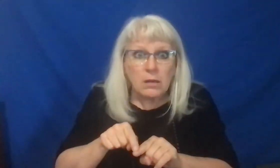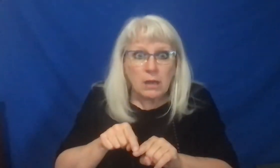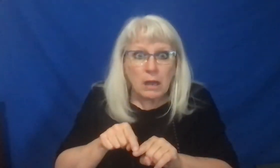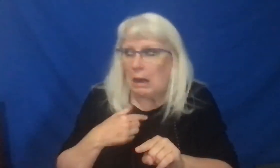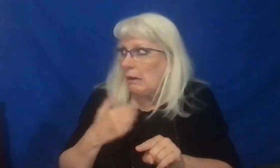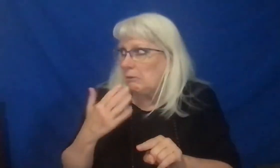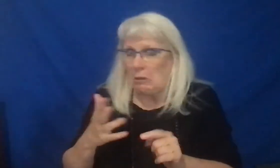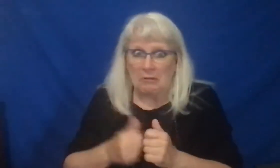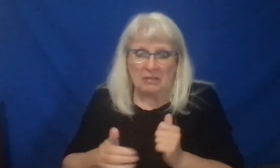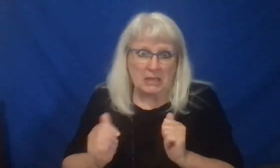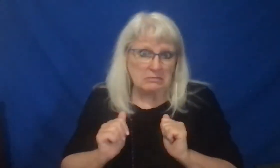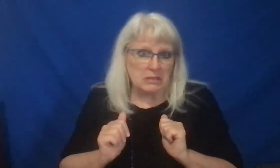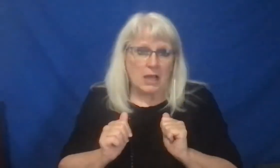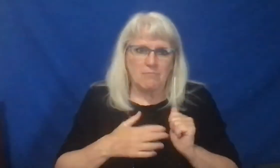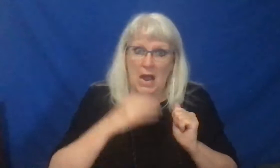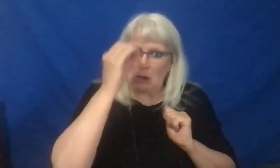bit some of these opinions and ideas